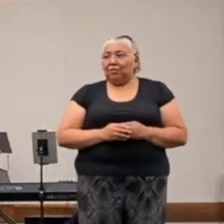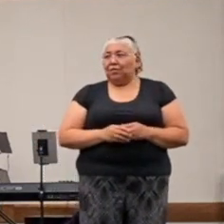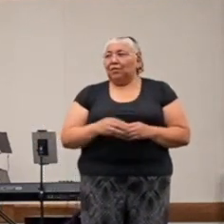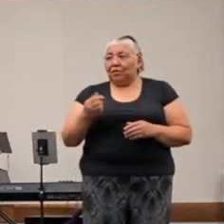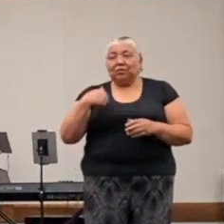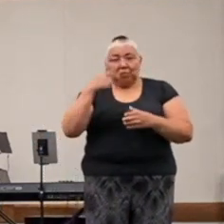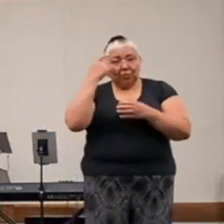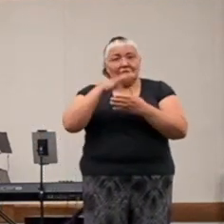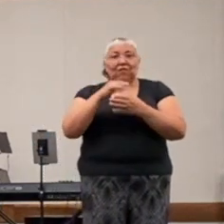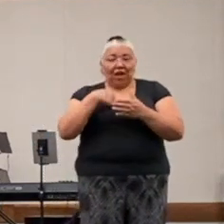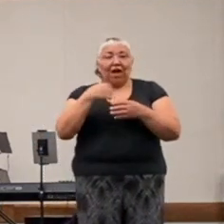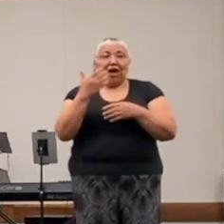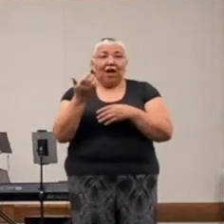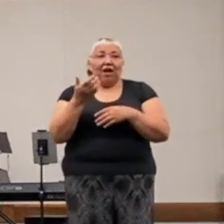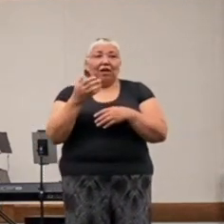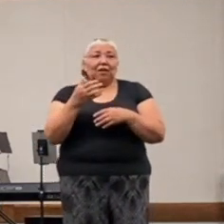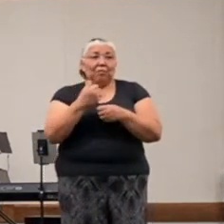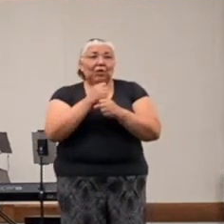believe I gave her chores.